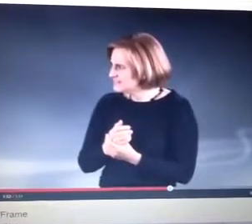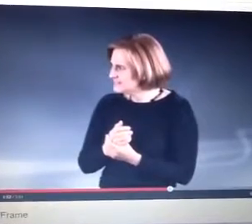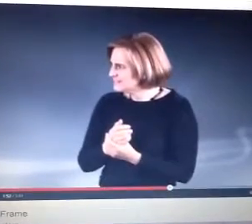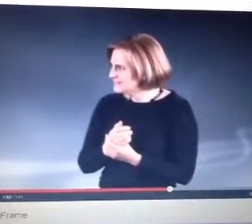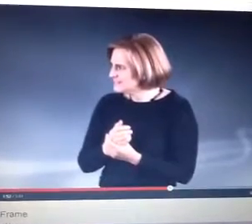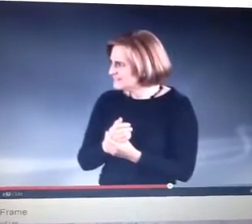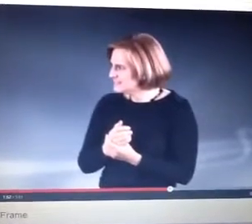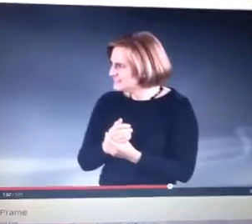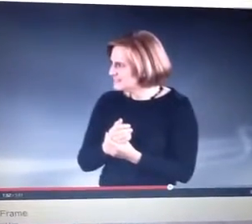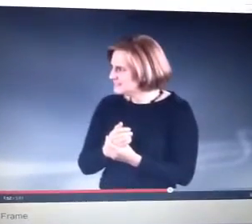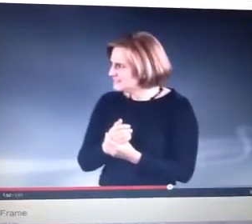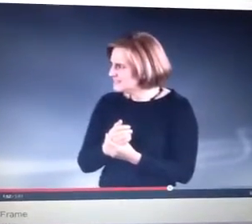and I put it up."